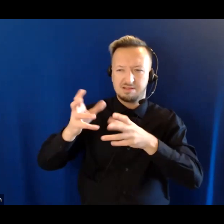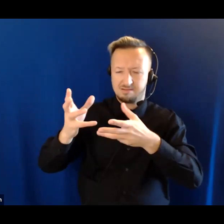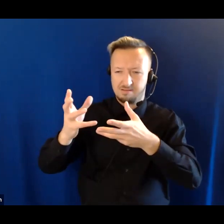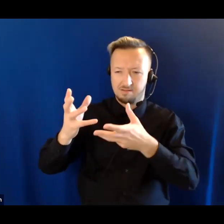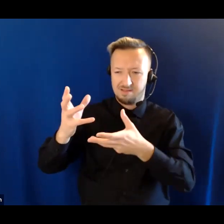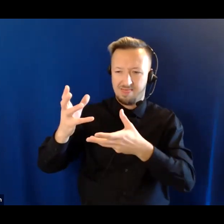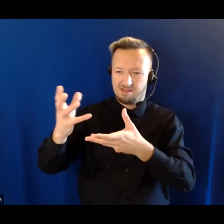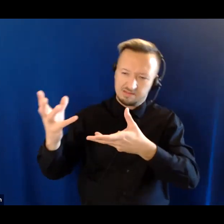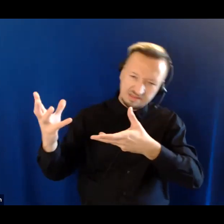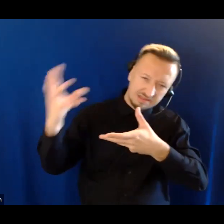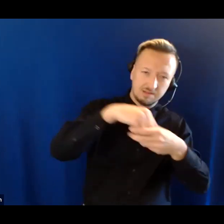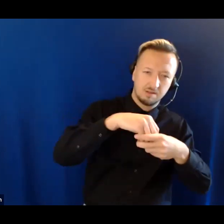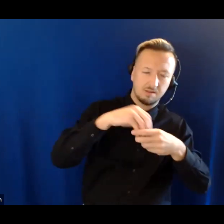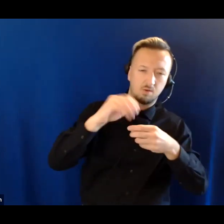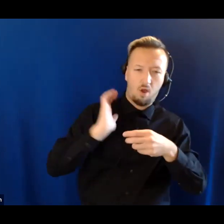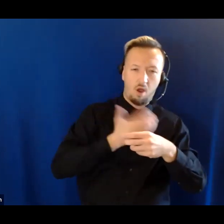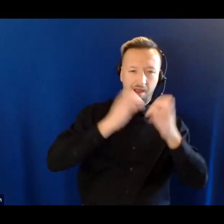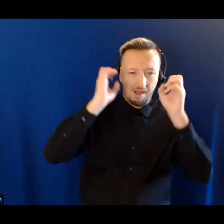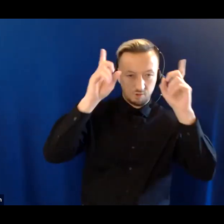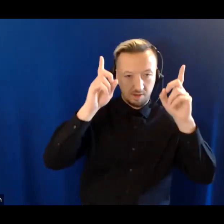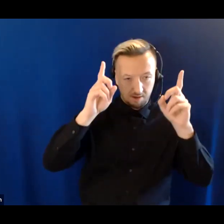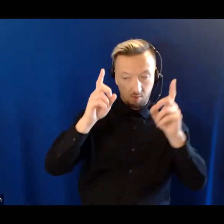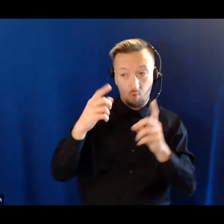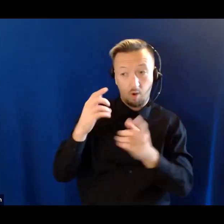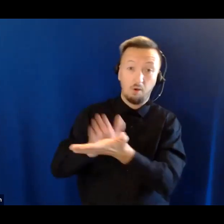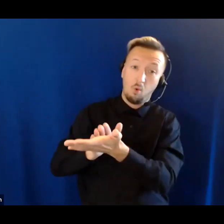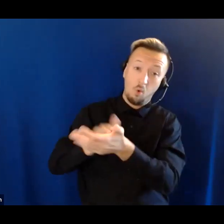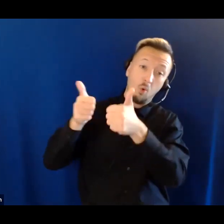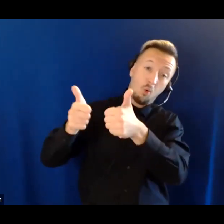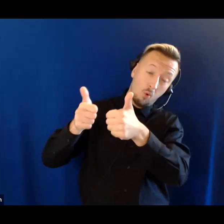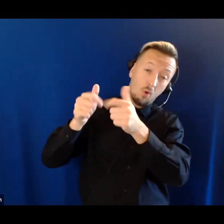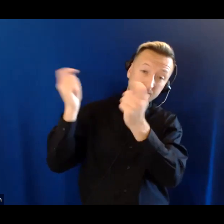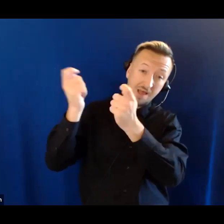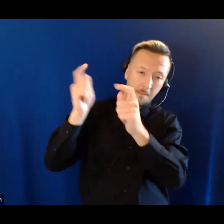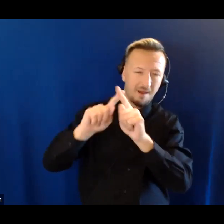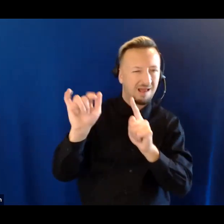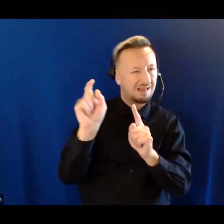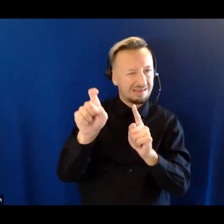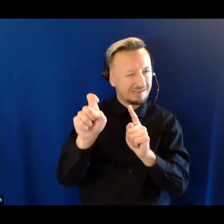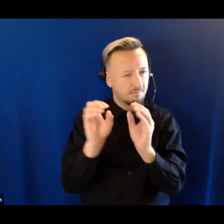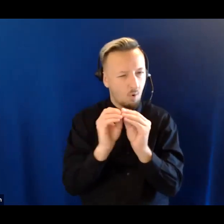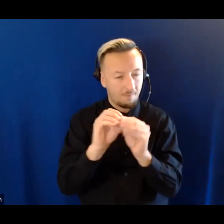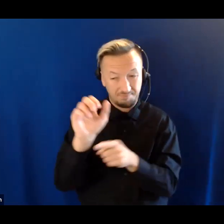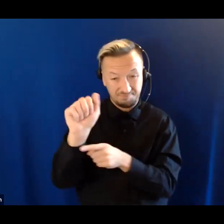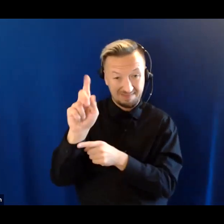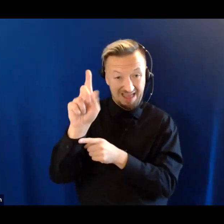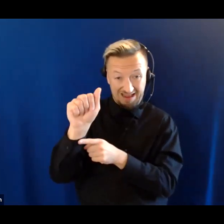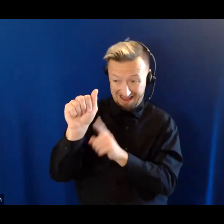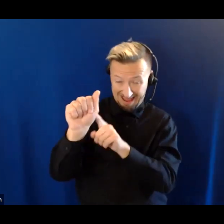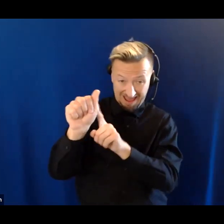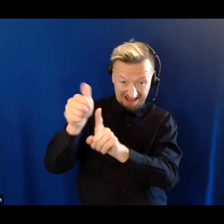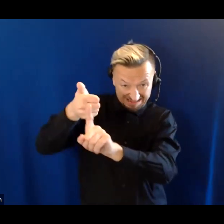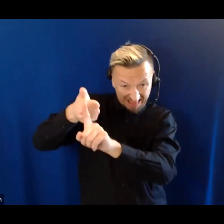our education as we do into the celebration of it. The ADA alone is not freeing anybody.